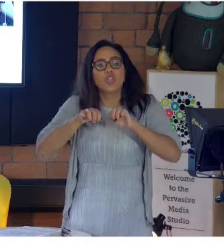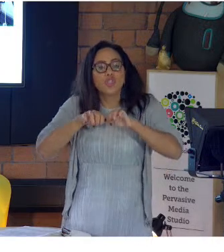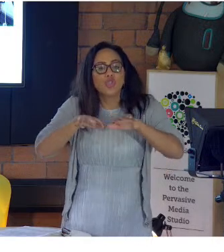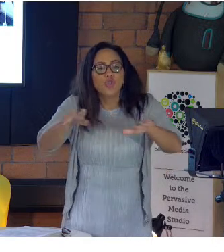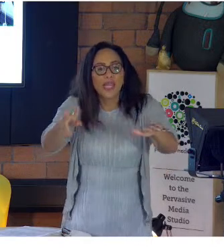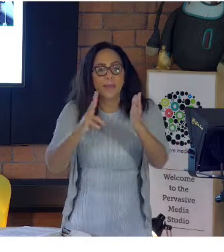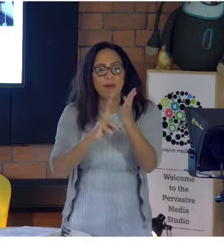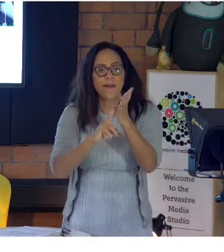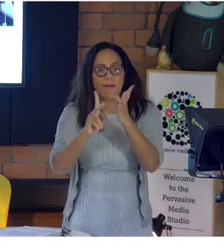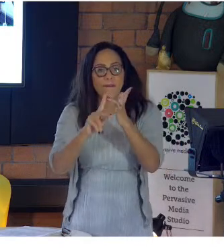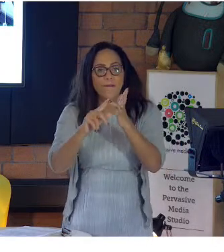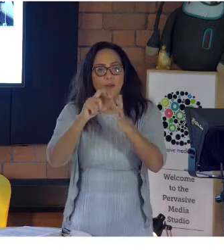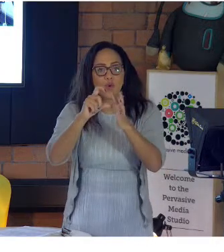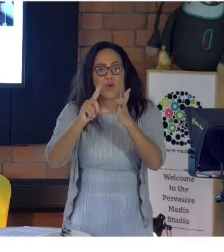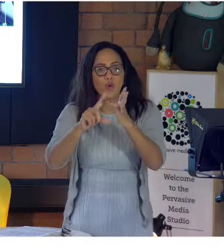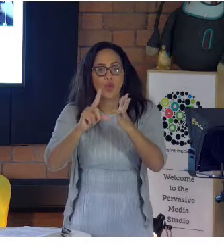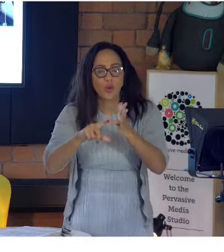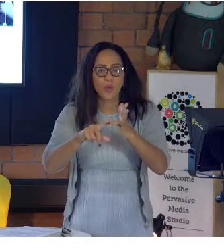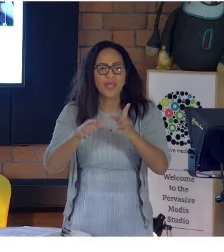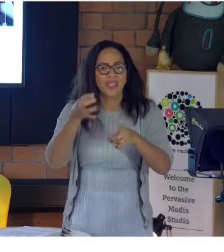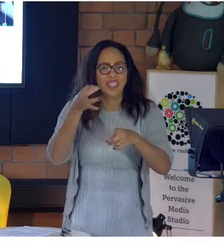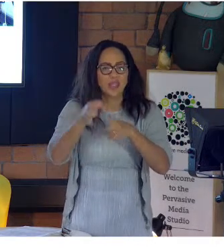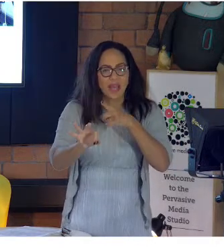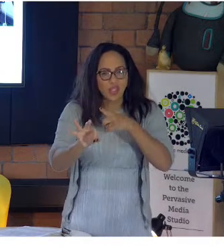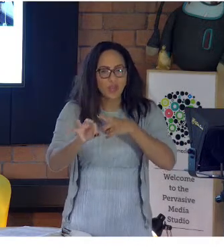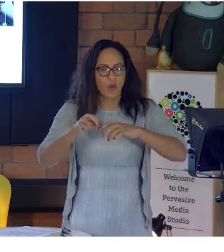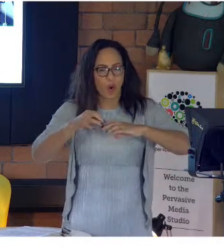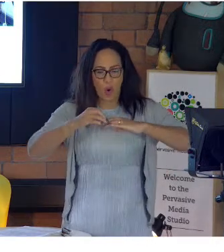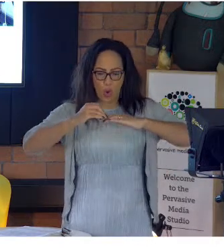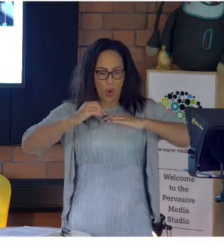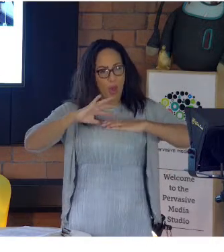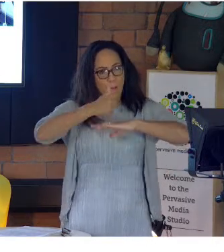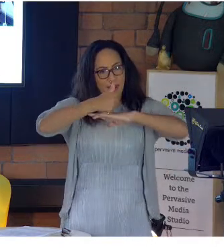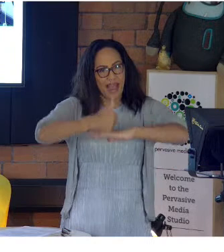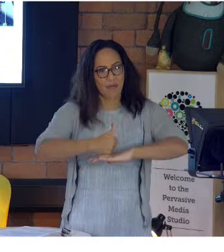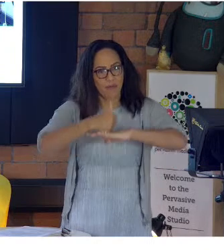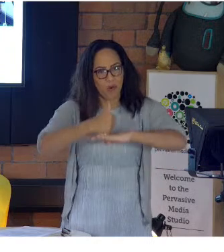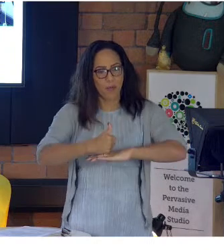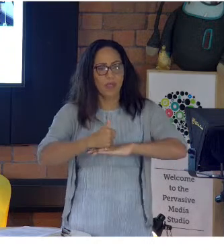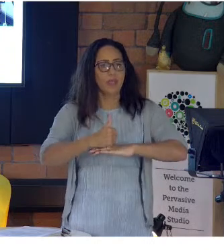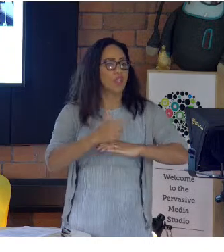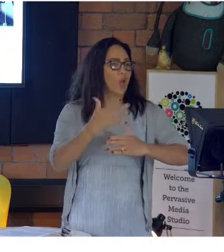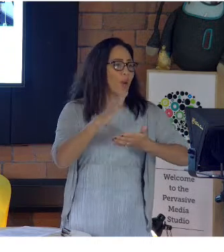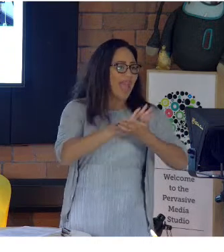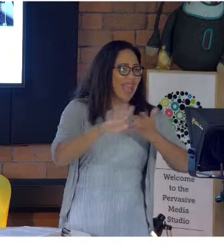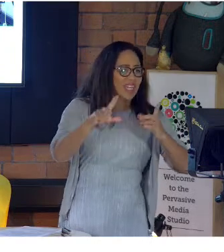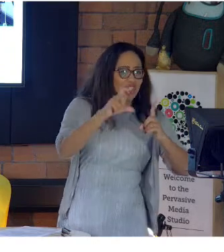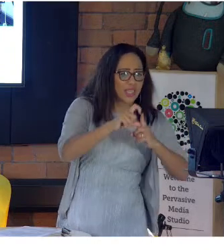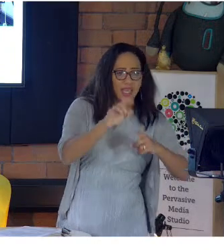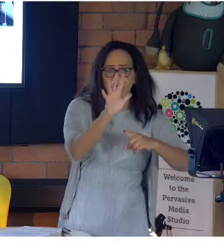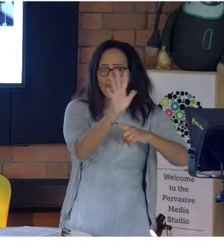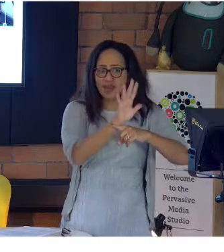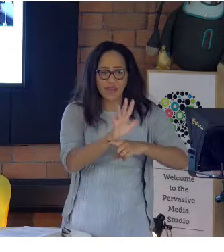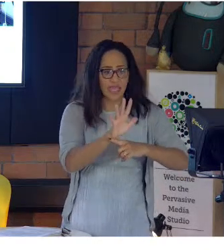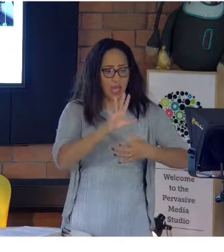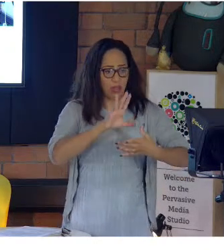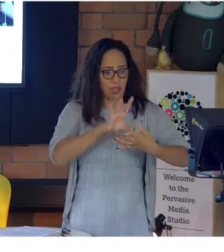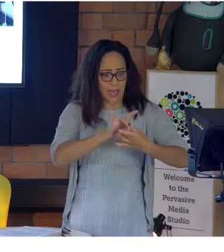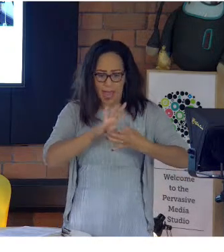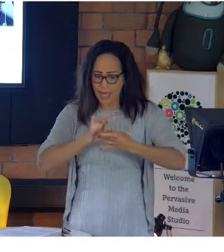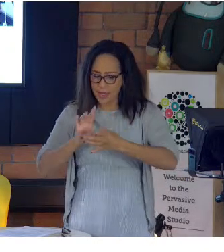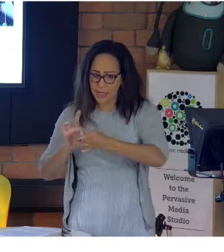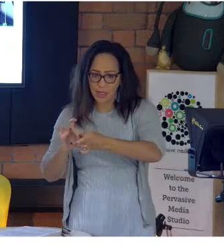platform capable of connecting multiple HD video feeds with very few latency. And